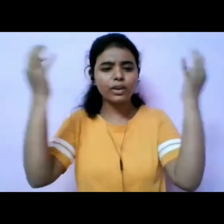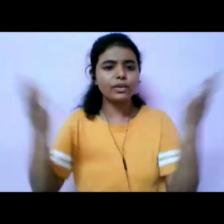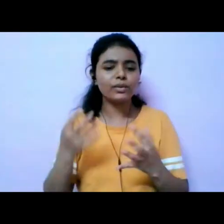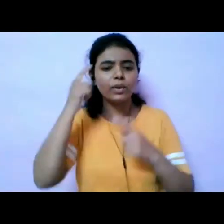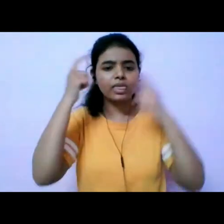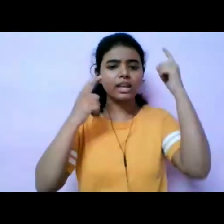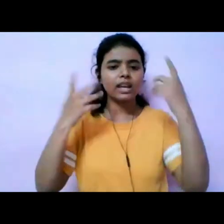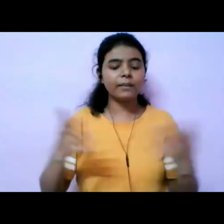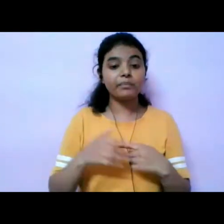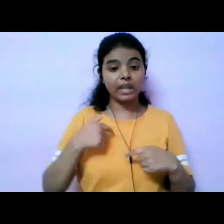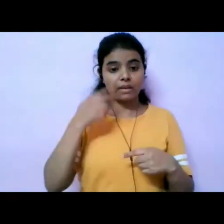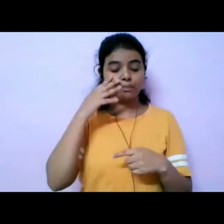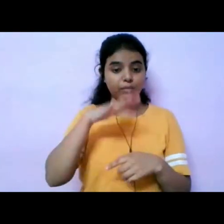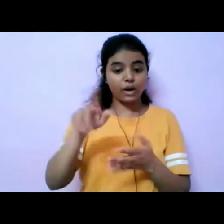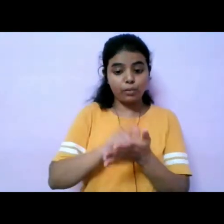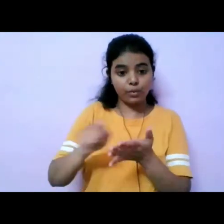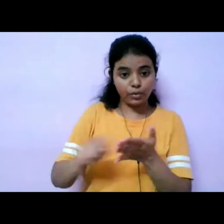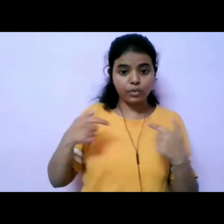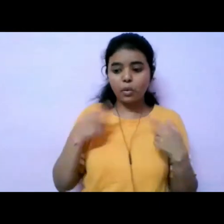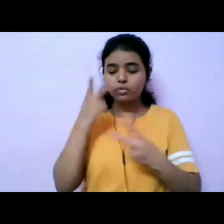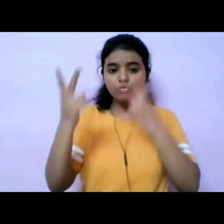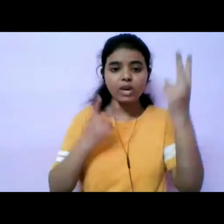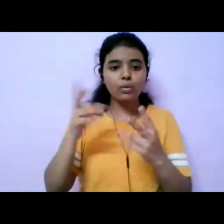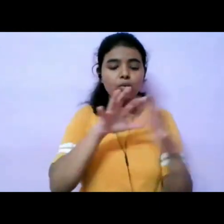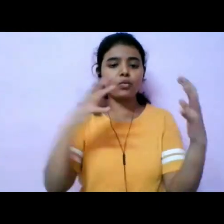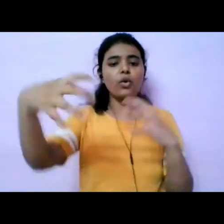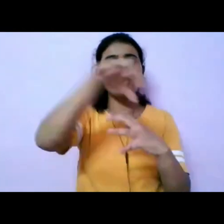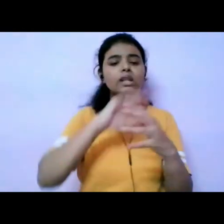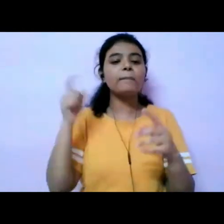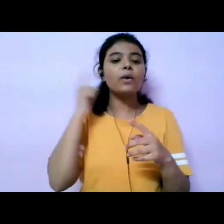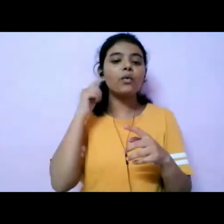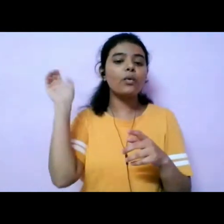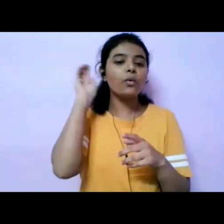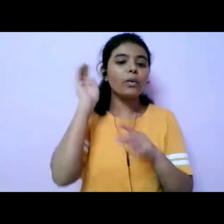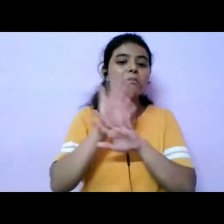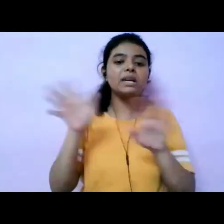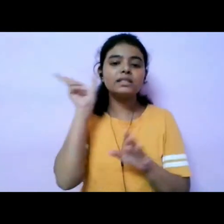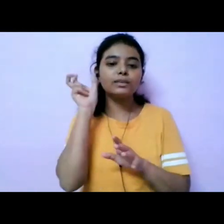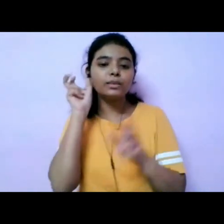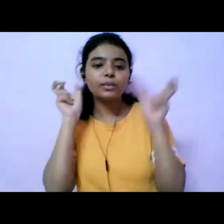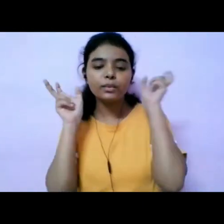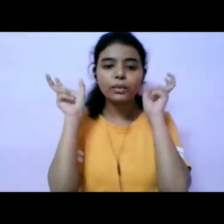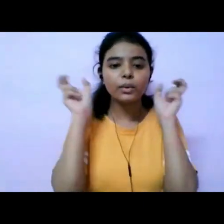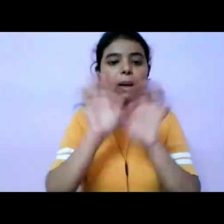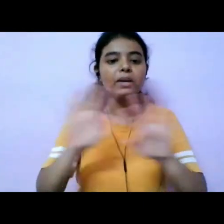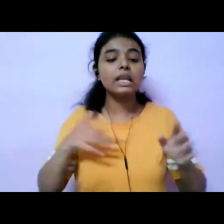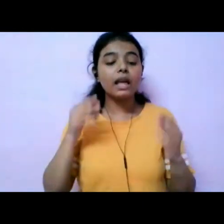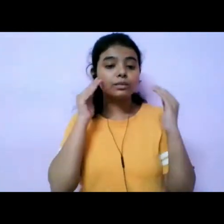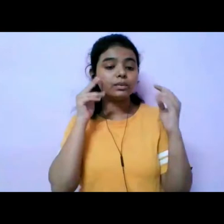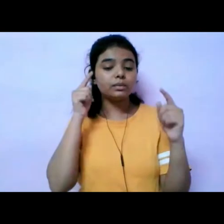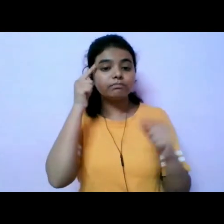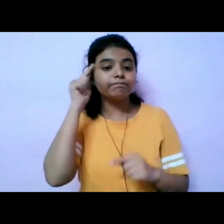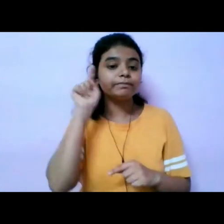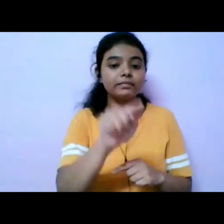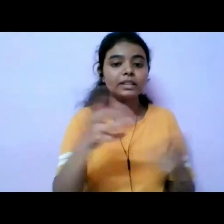As a blind writer who's written about traveling the world by ear, I'm attracted also to this from